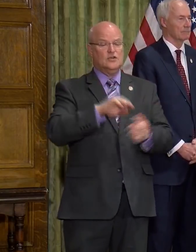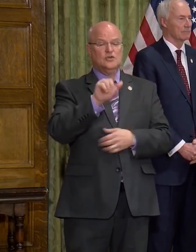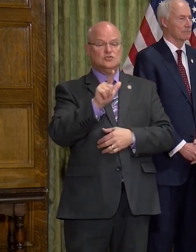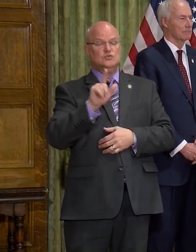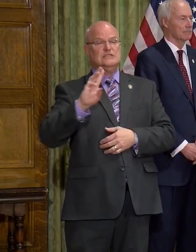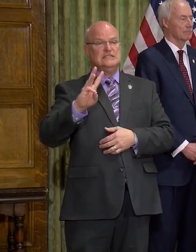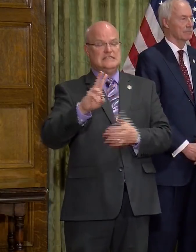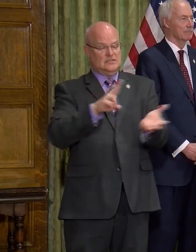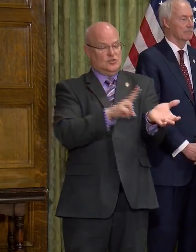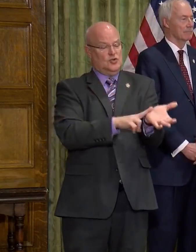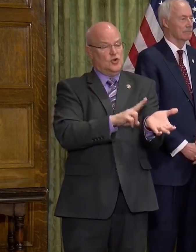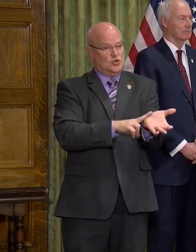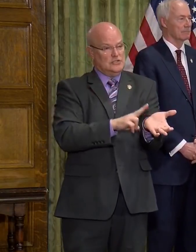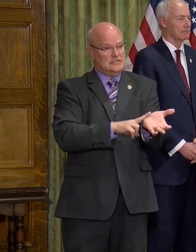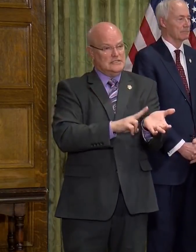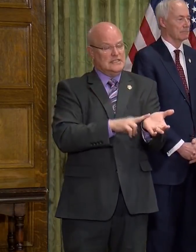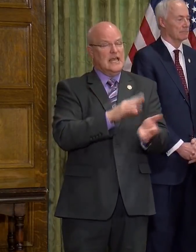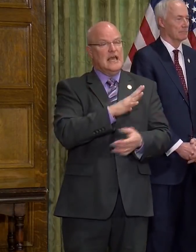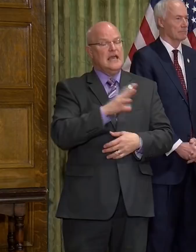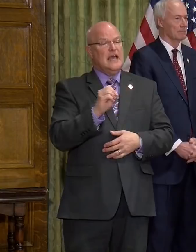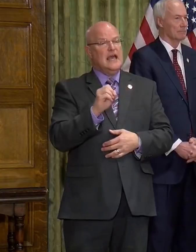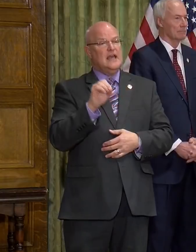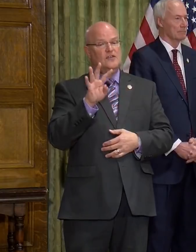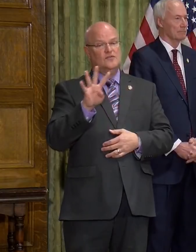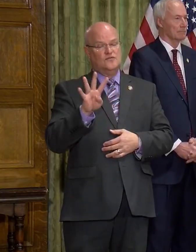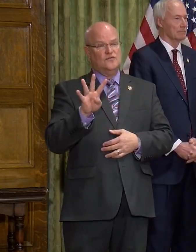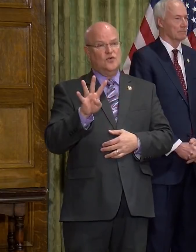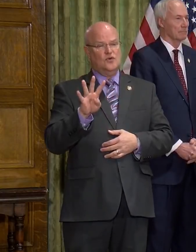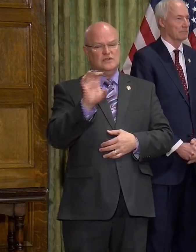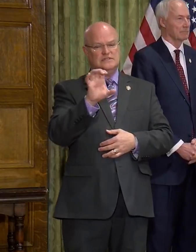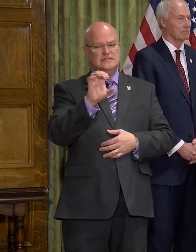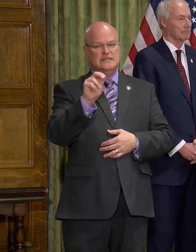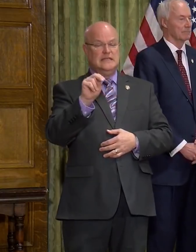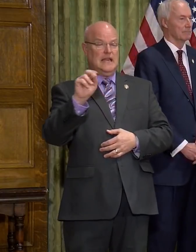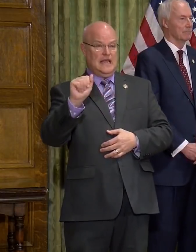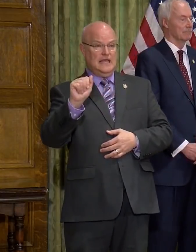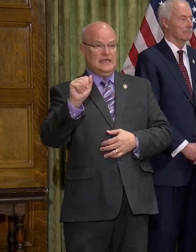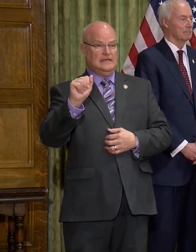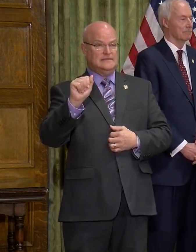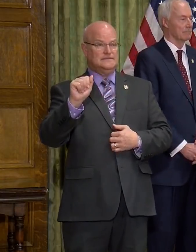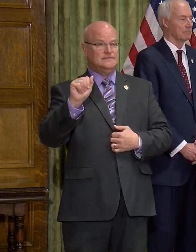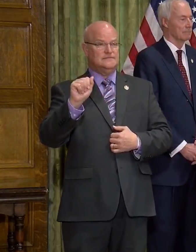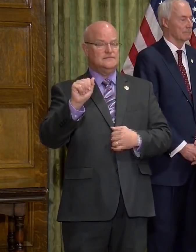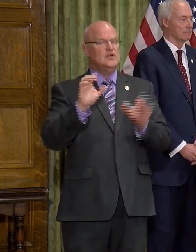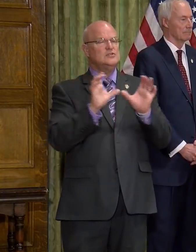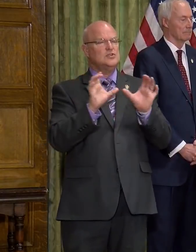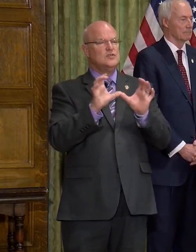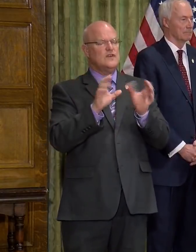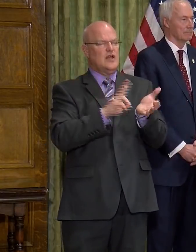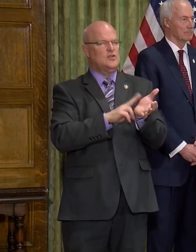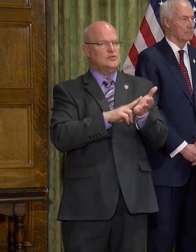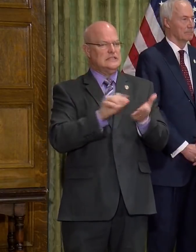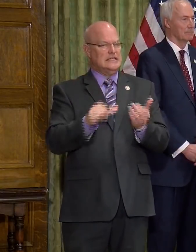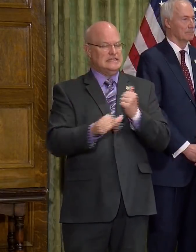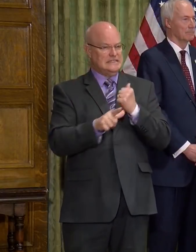26 are nurses, and the 4 are CNAs, certified nursing